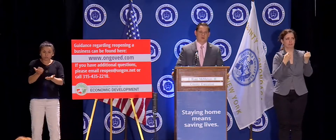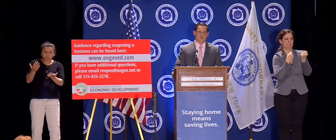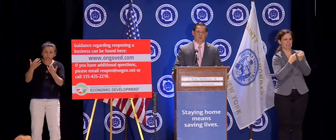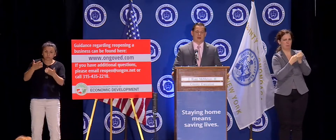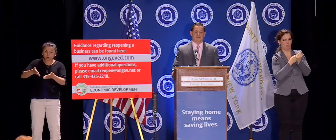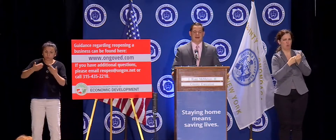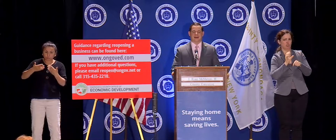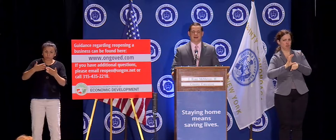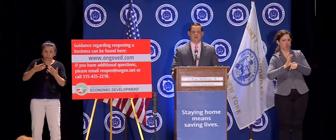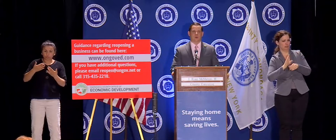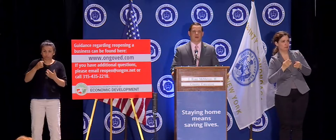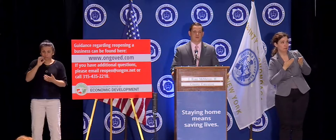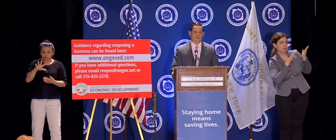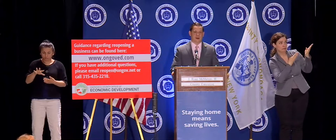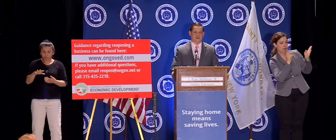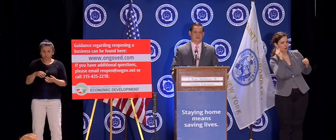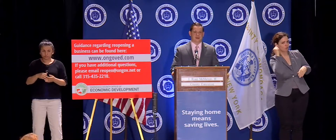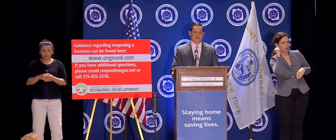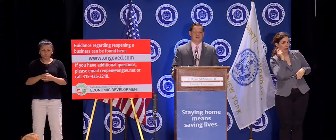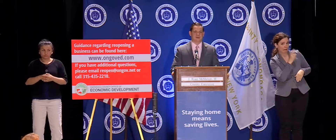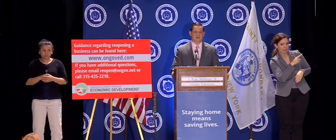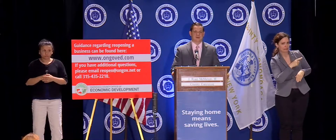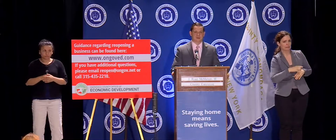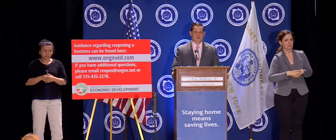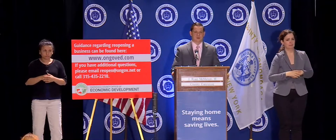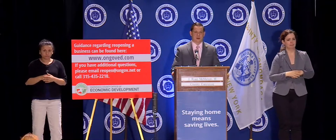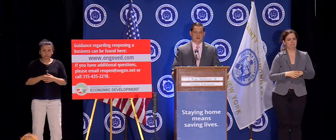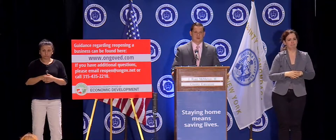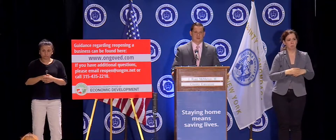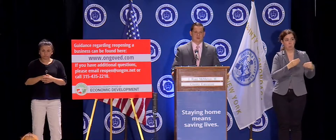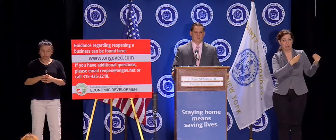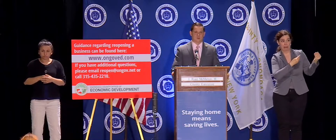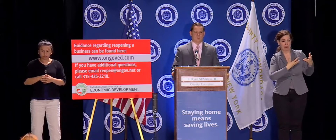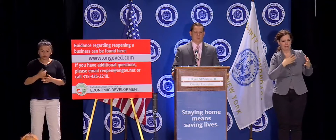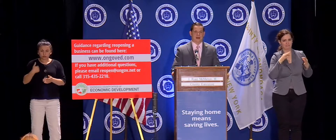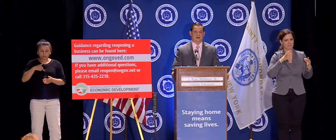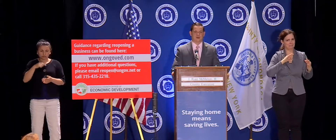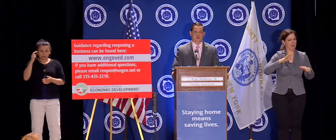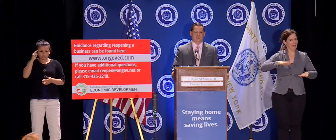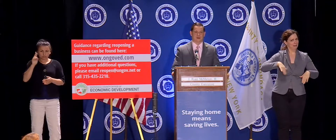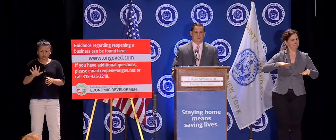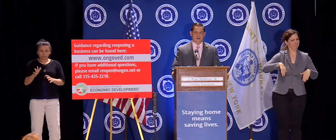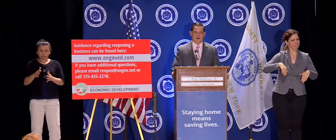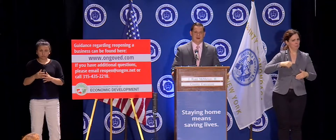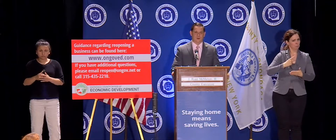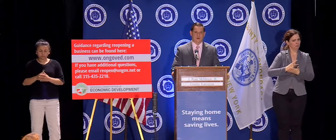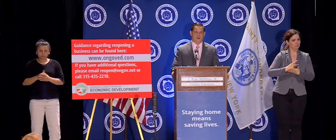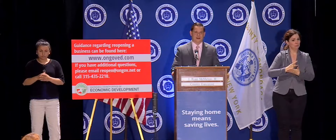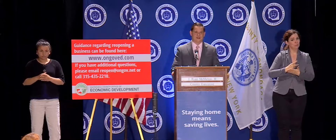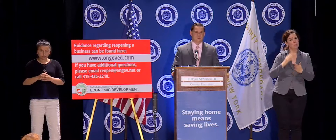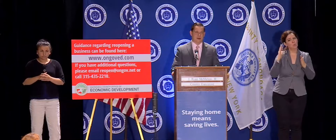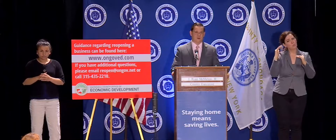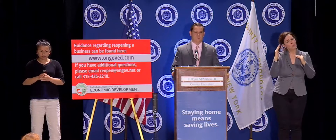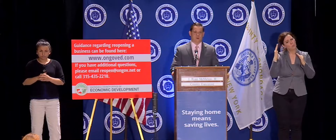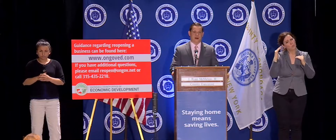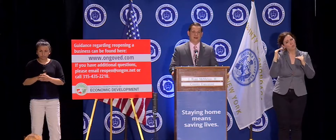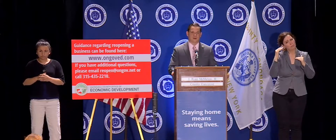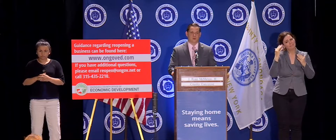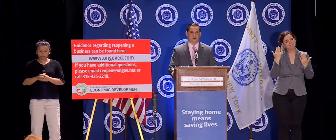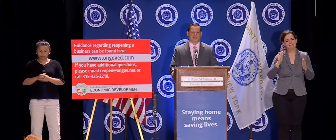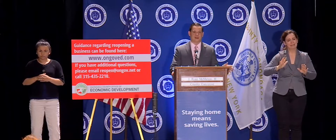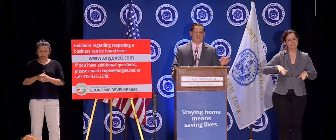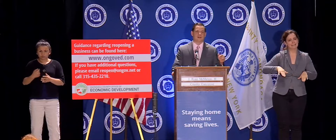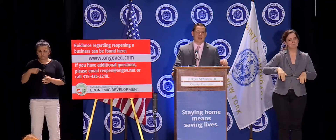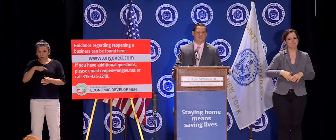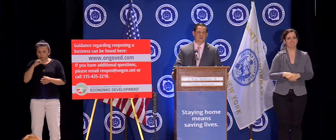But I've not gotten direct feedback saying your idea is a good one, but we're not going to do it, or your idea is a bad one, but we're not